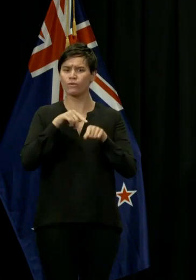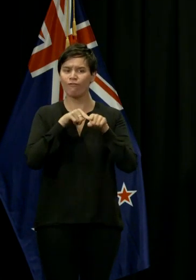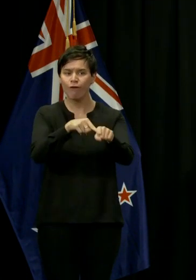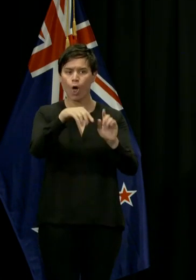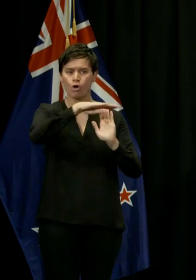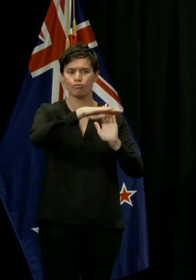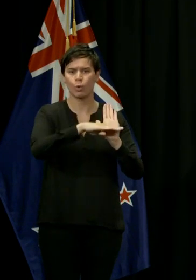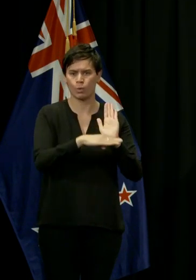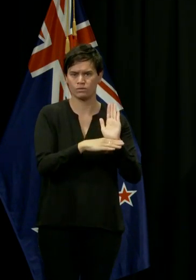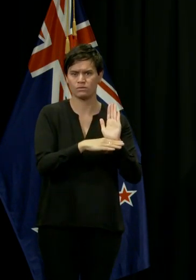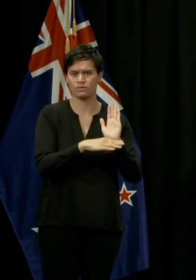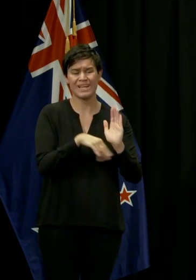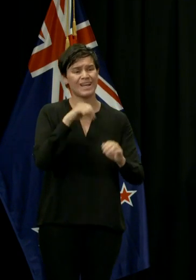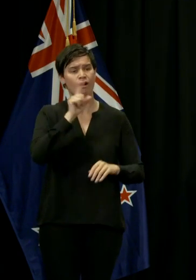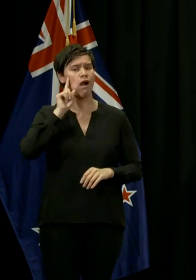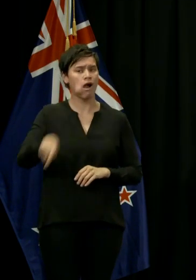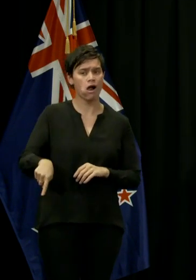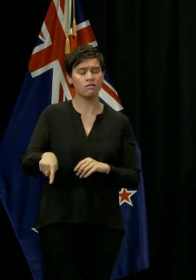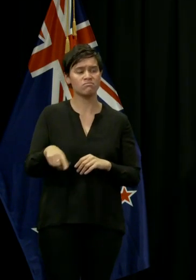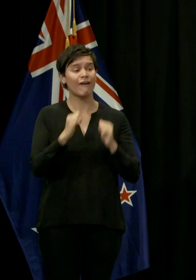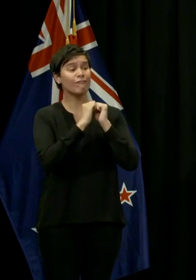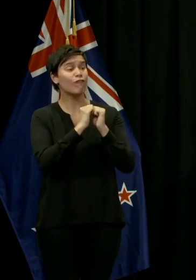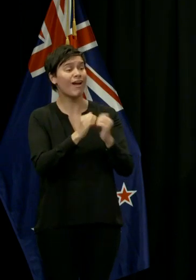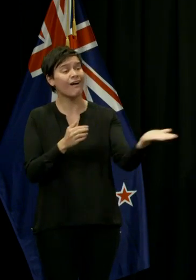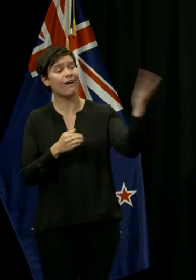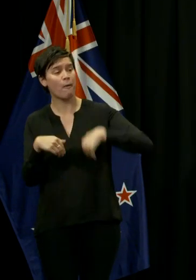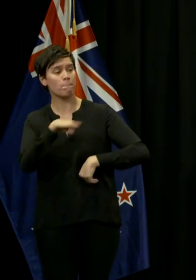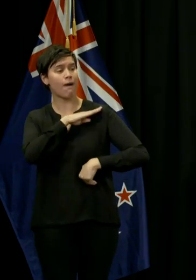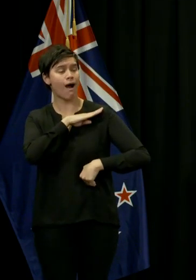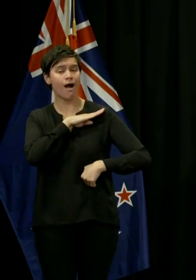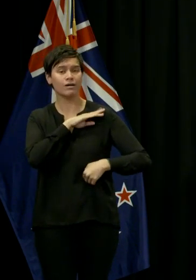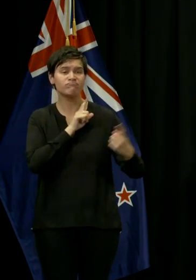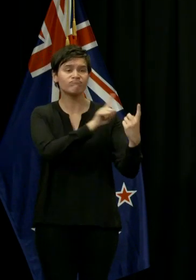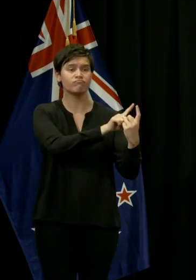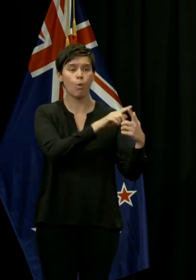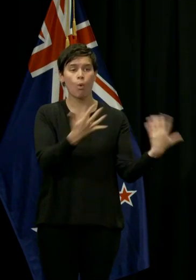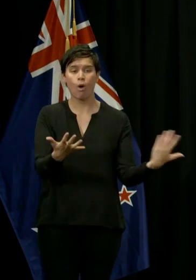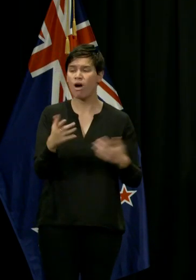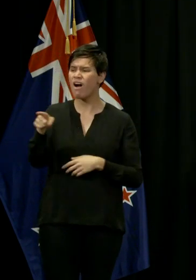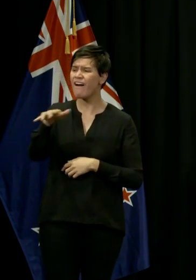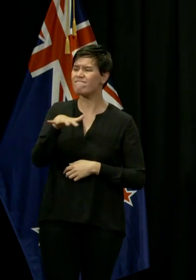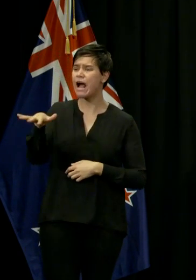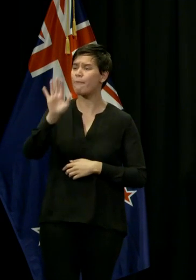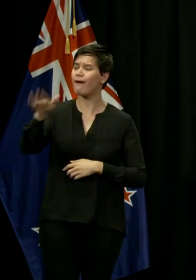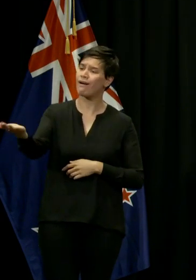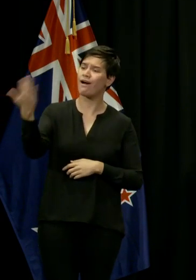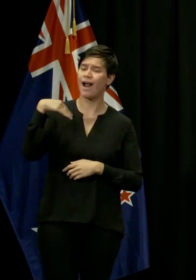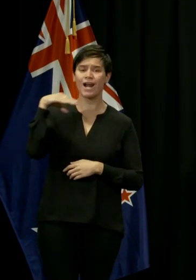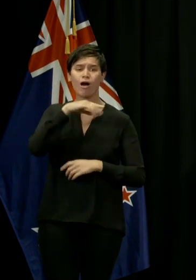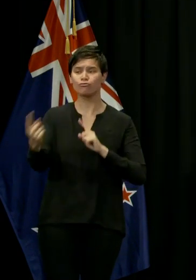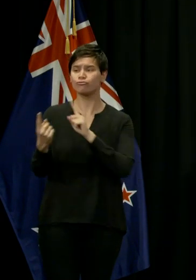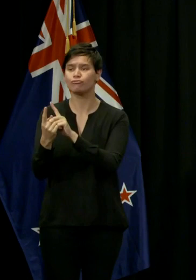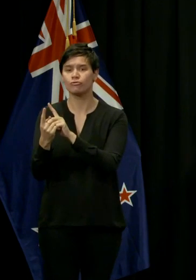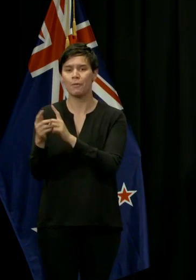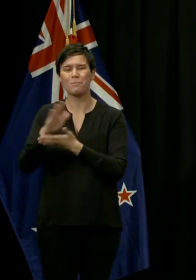you hang out with your friend at a park or see a family member for lunch, you risk spreading COVID-19 and